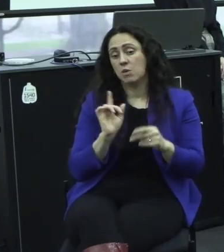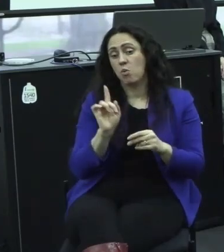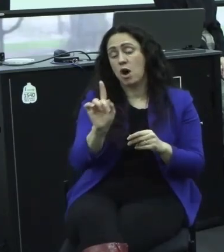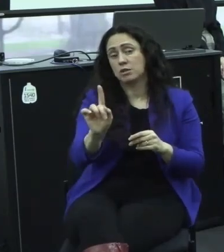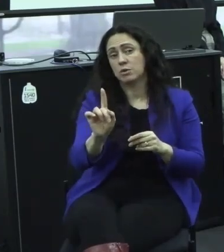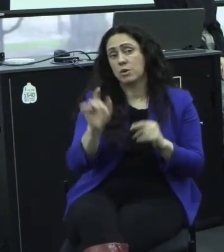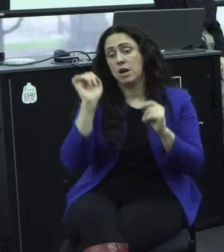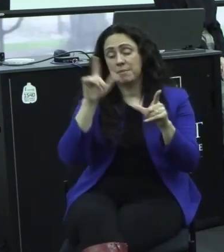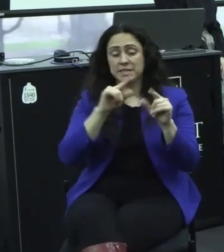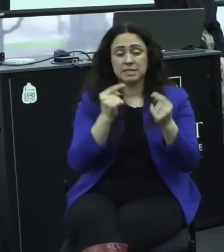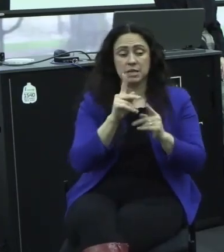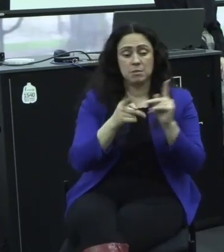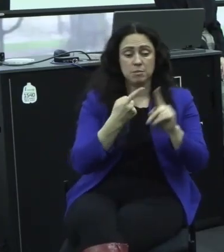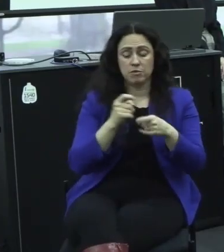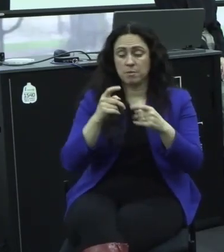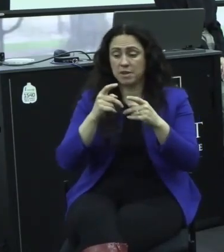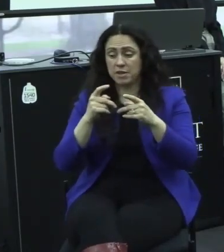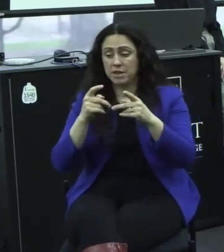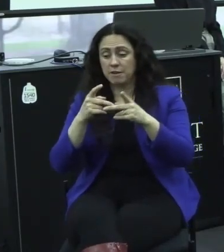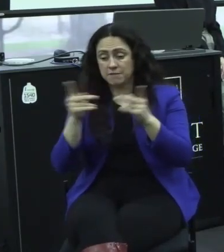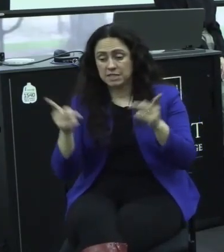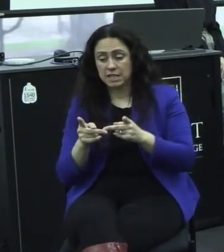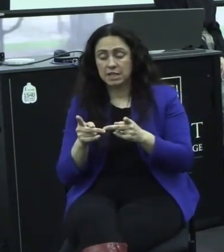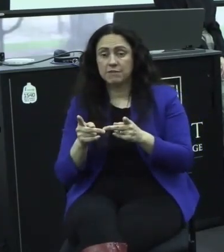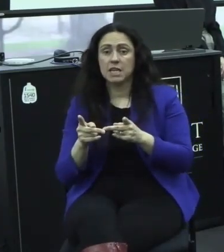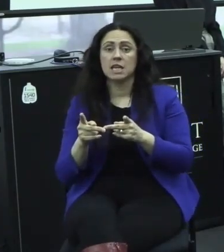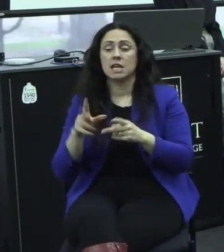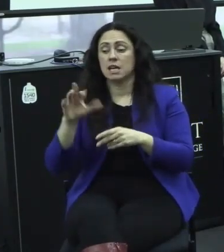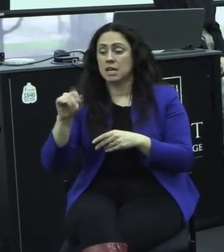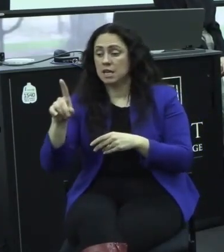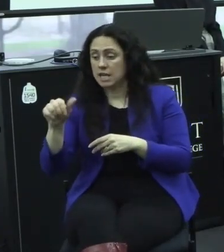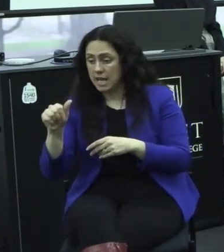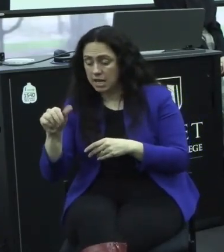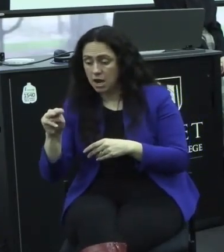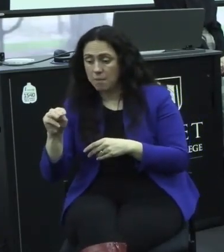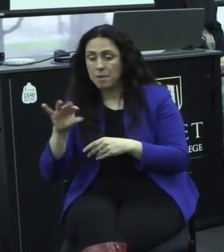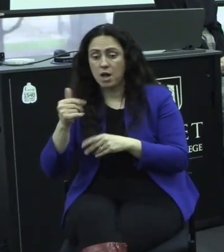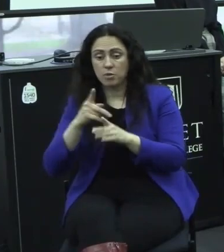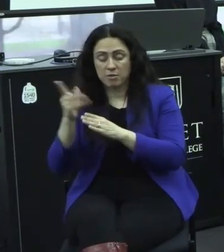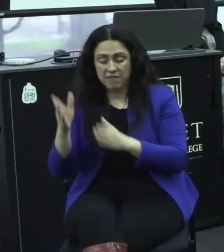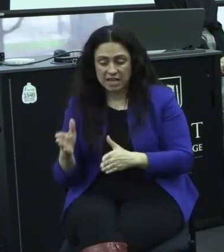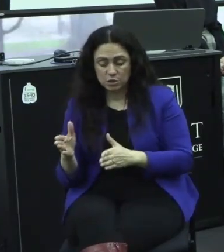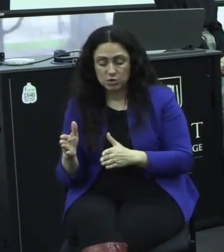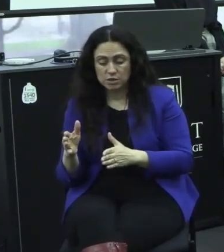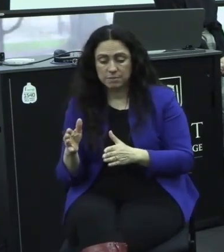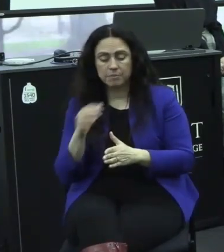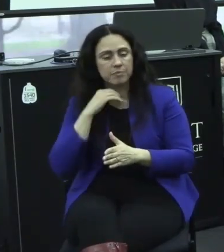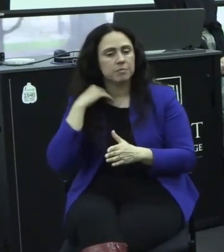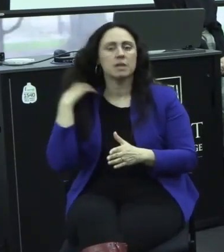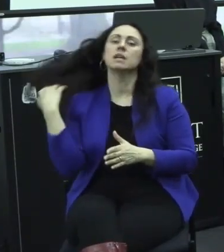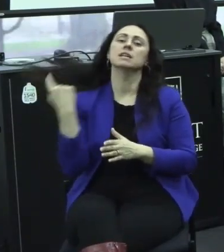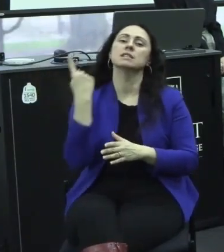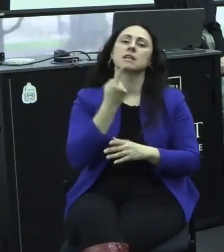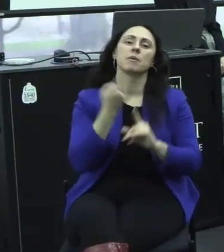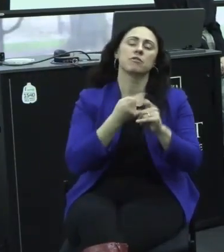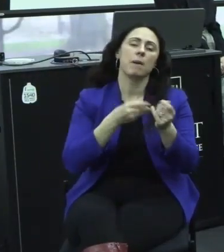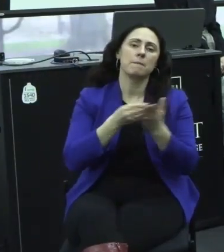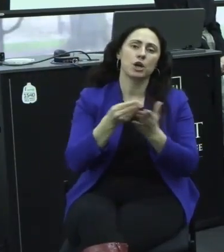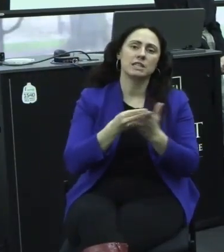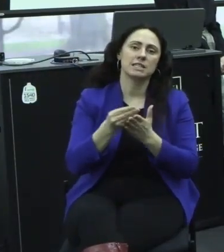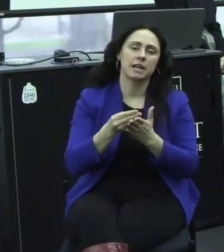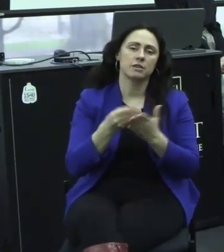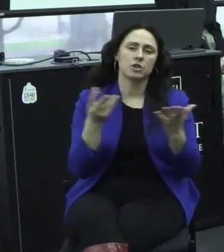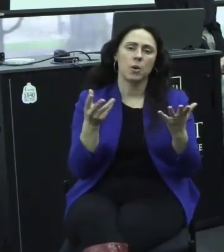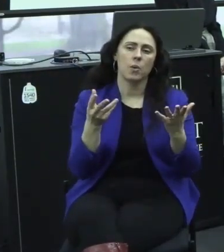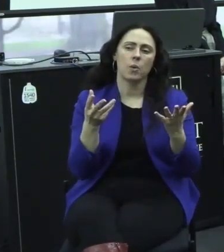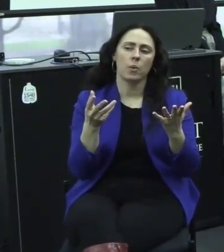people from our facilities. We have Professor Rafak. We have Adam. We have somebody from purchasing. And so it